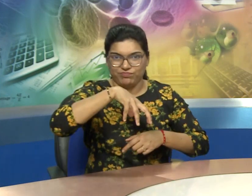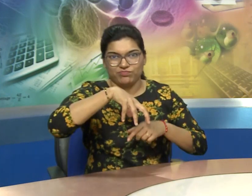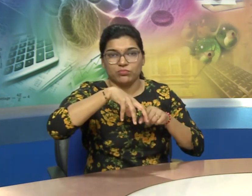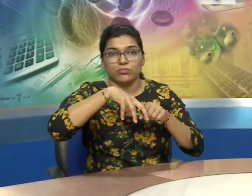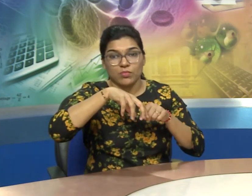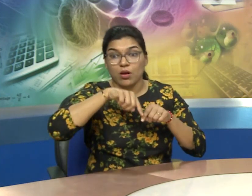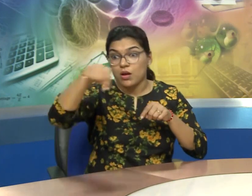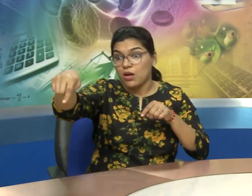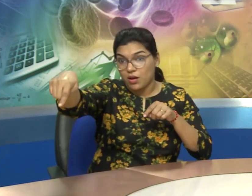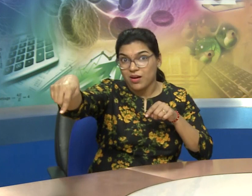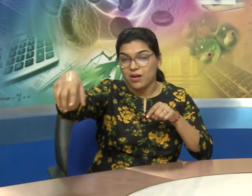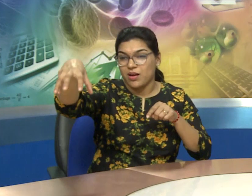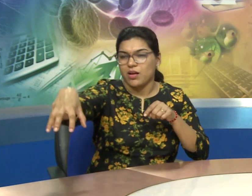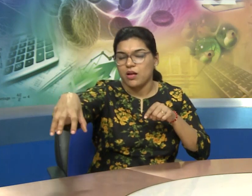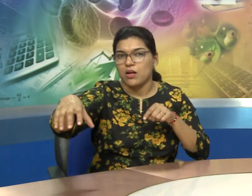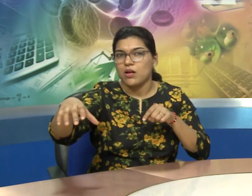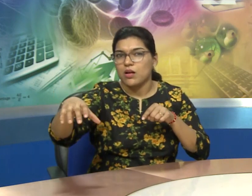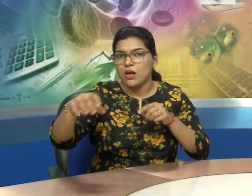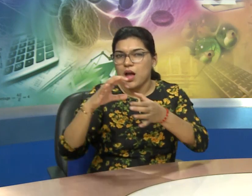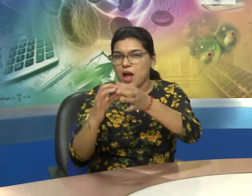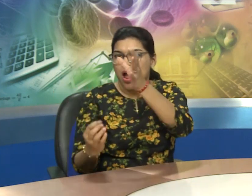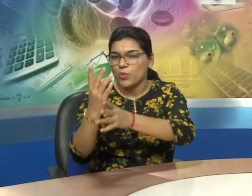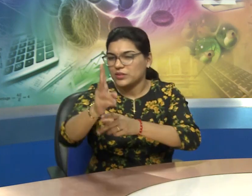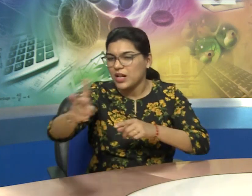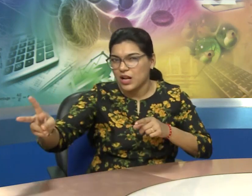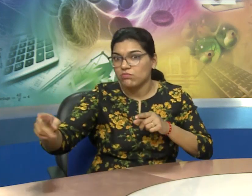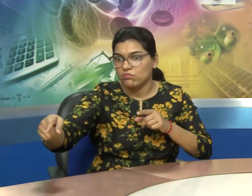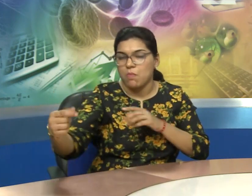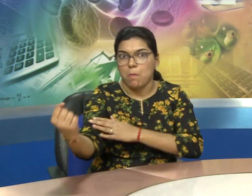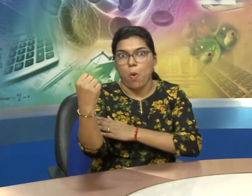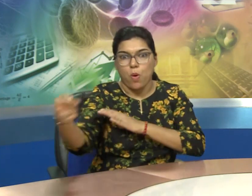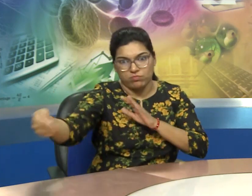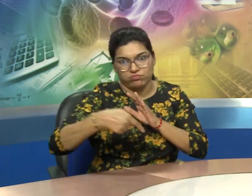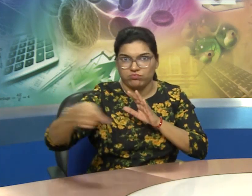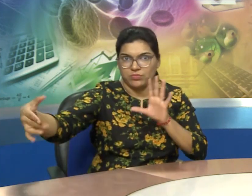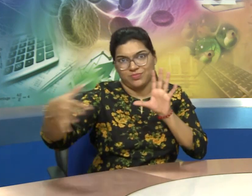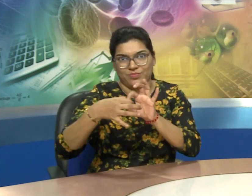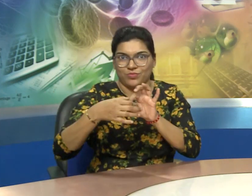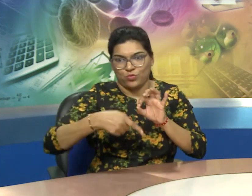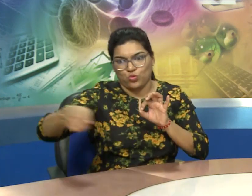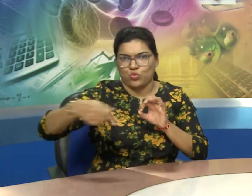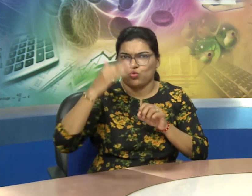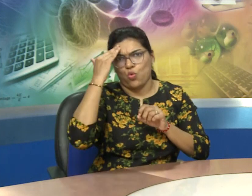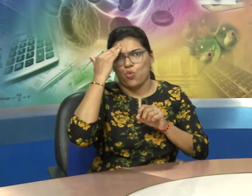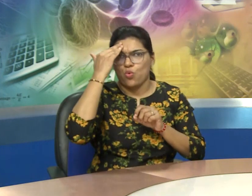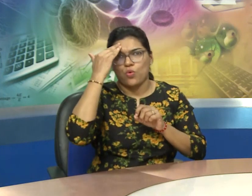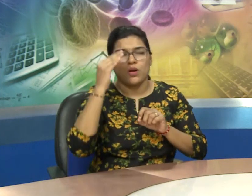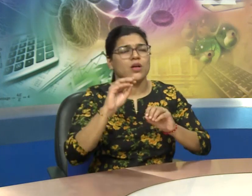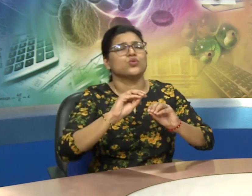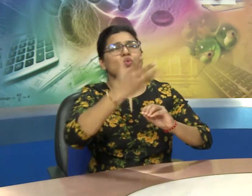One objective is to provide leadership among the nation's libraries.